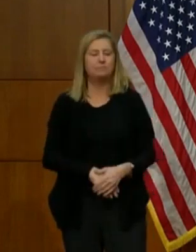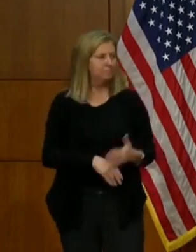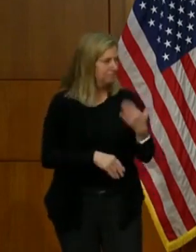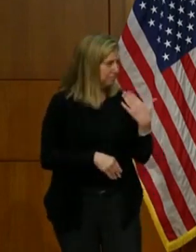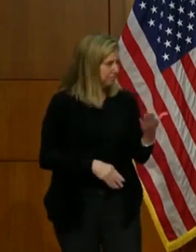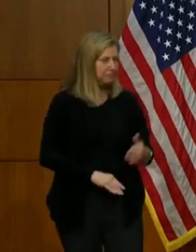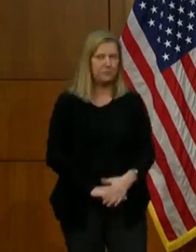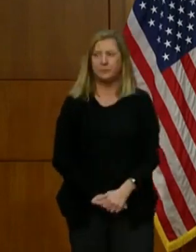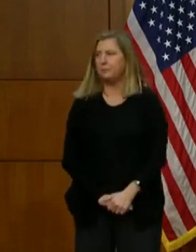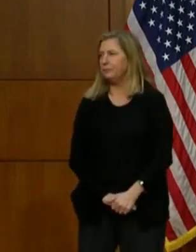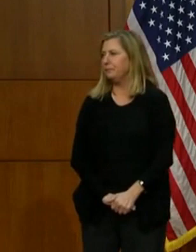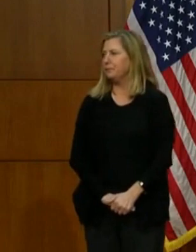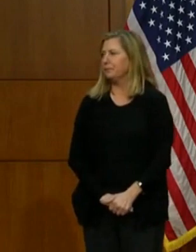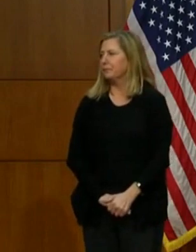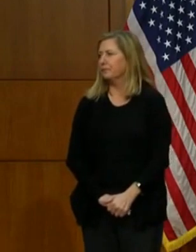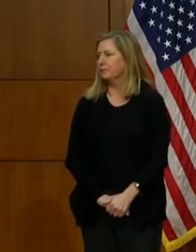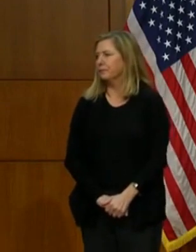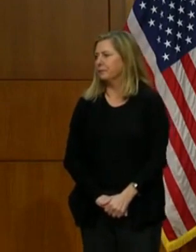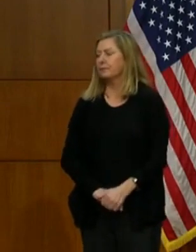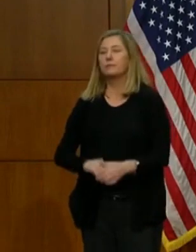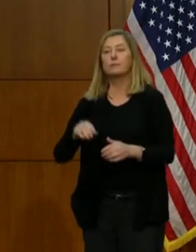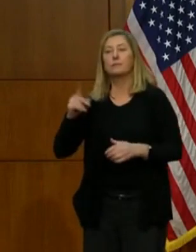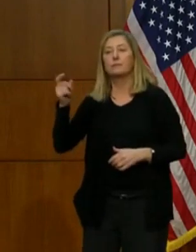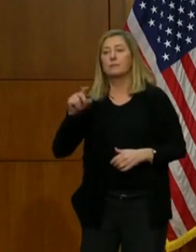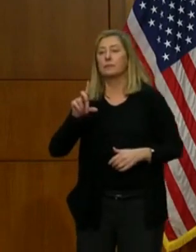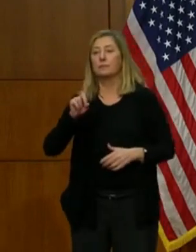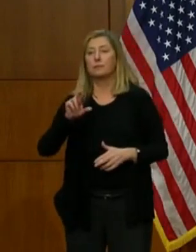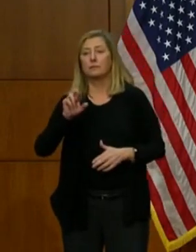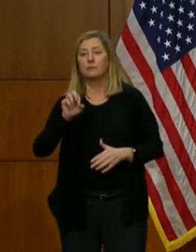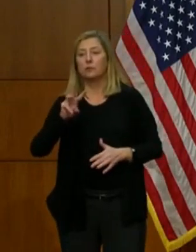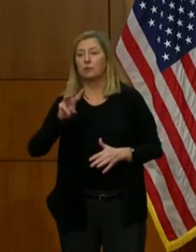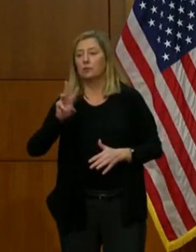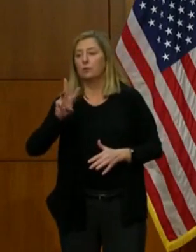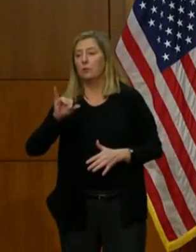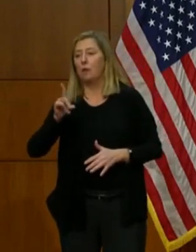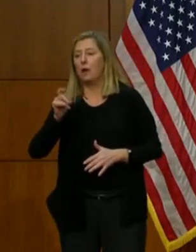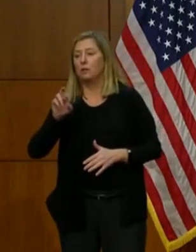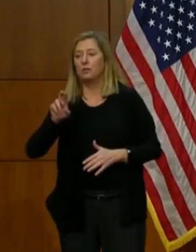it. Drew Wilder, NBC4.